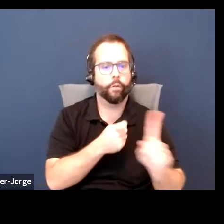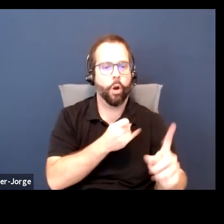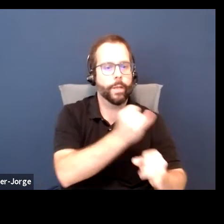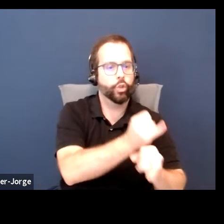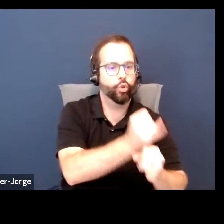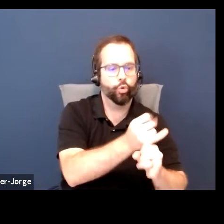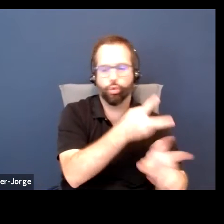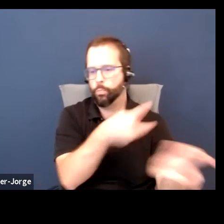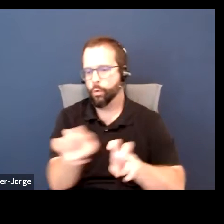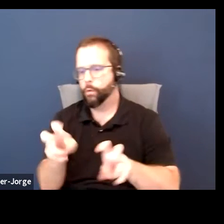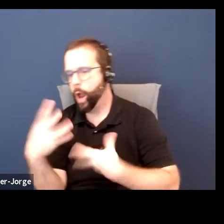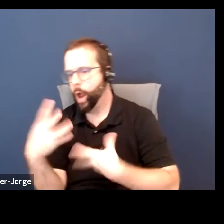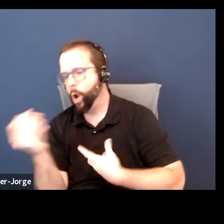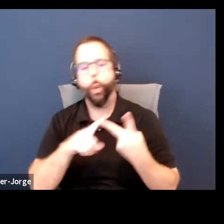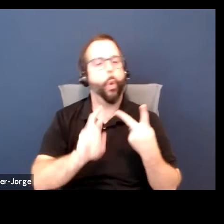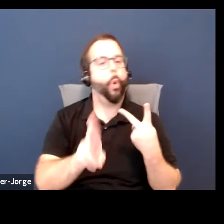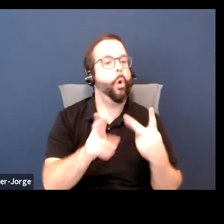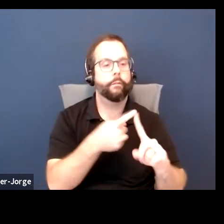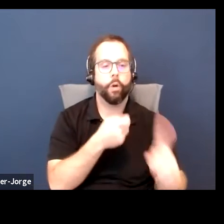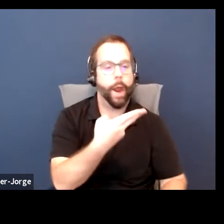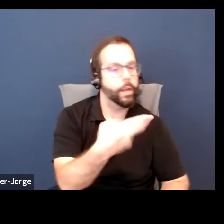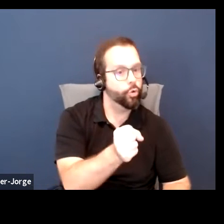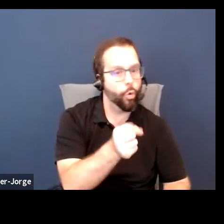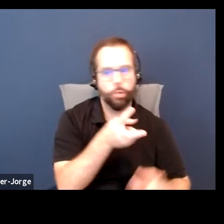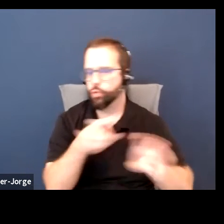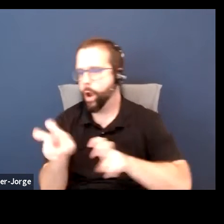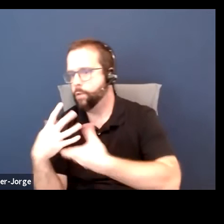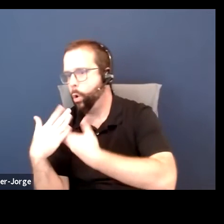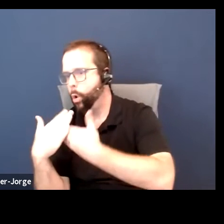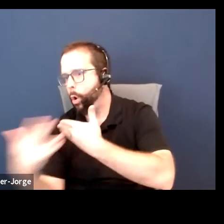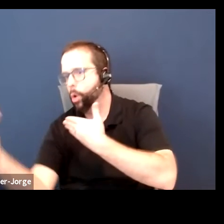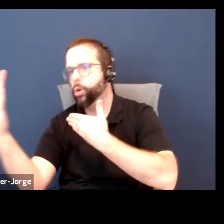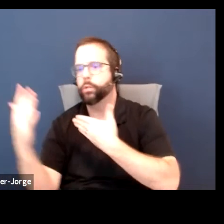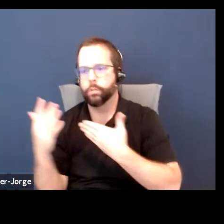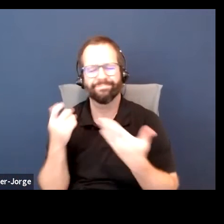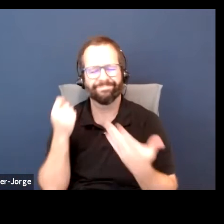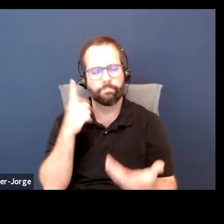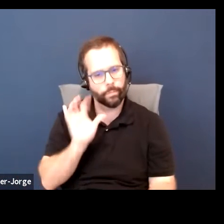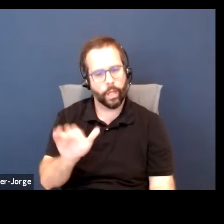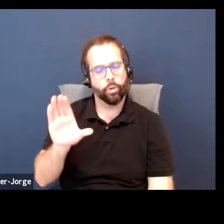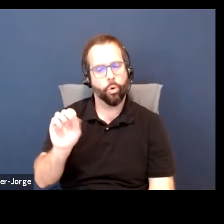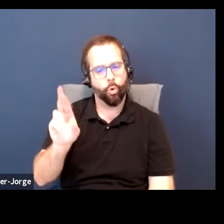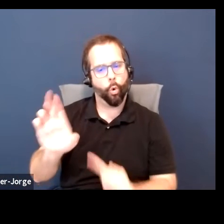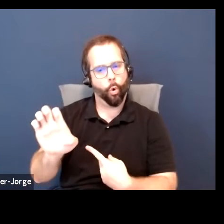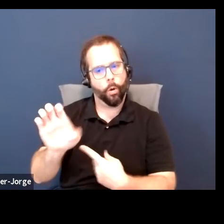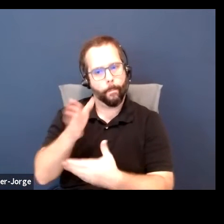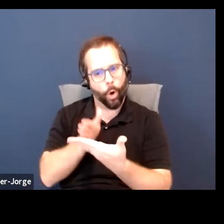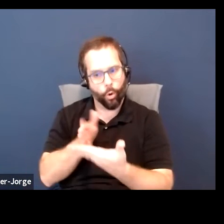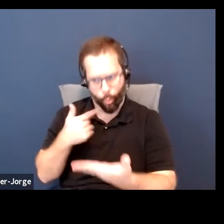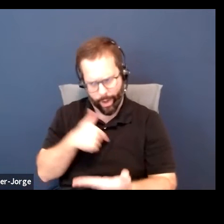on. That's one of the core components, obviously, that we must provide services around. And